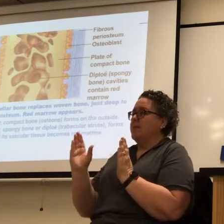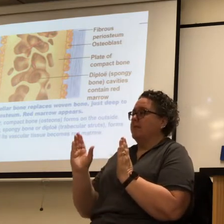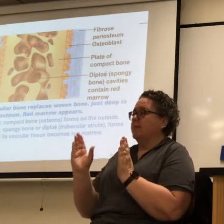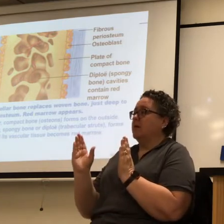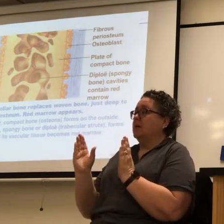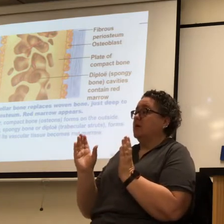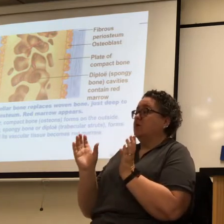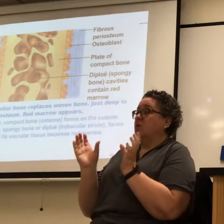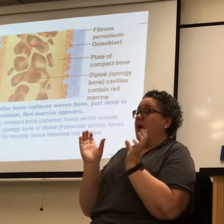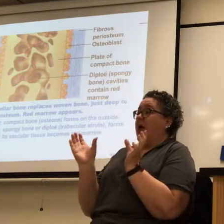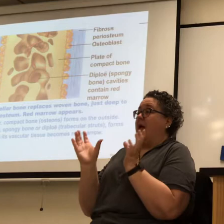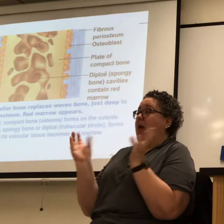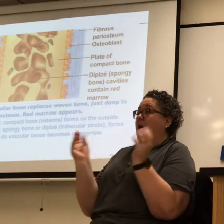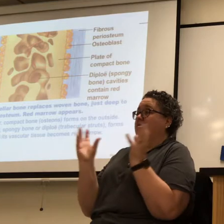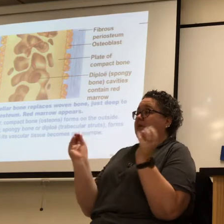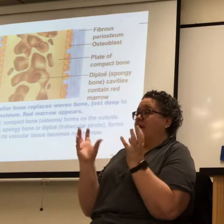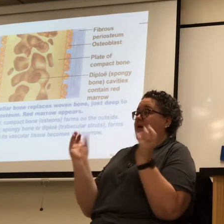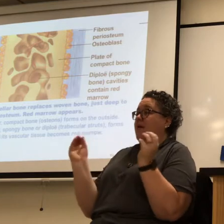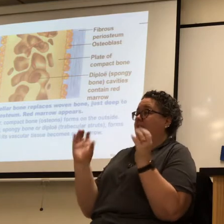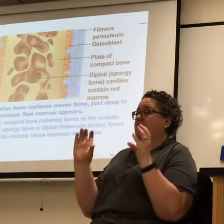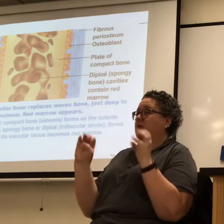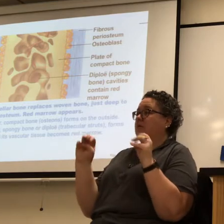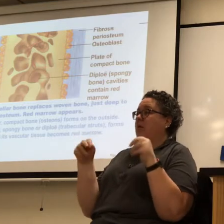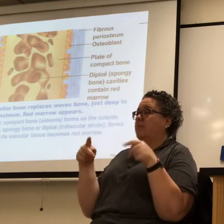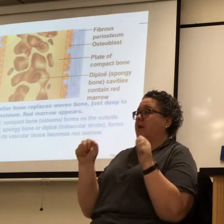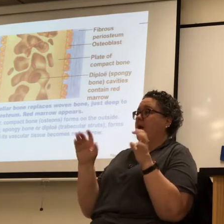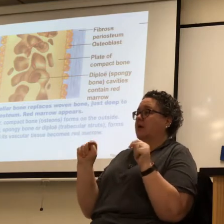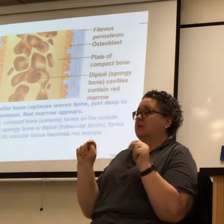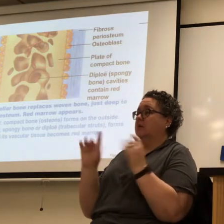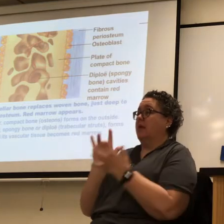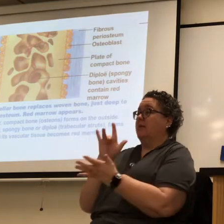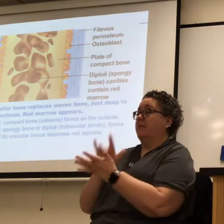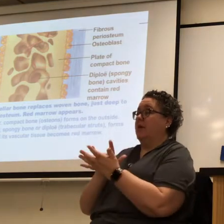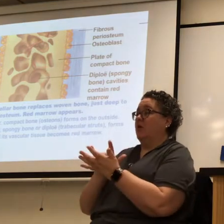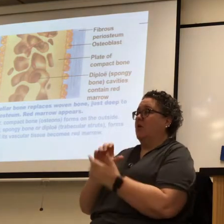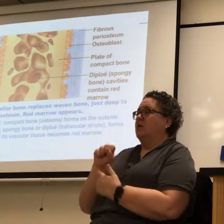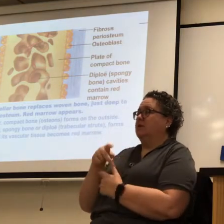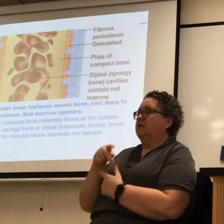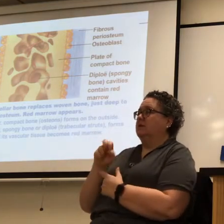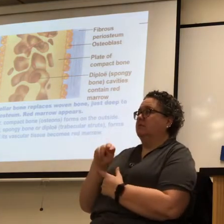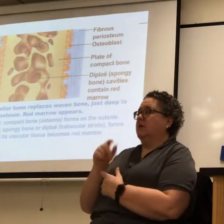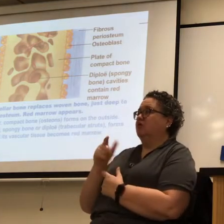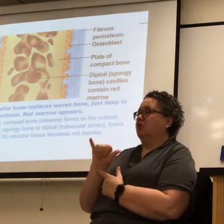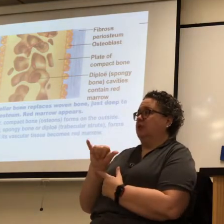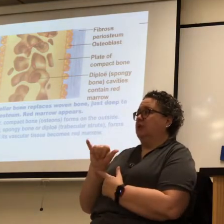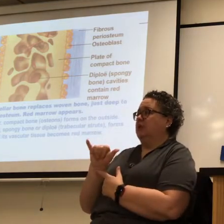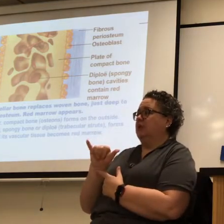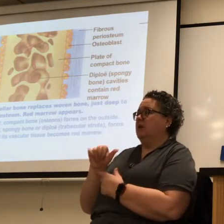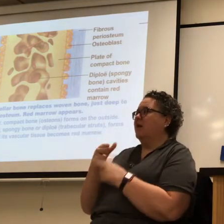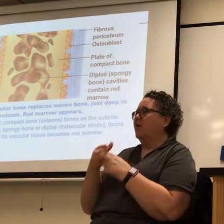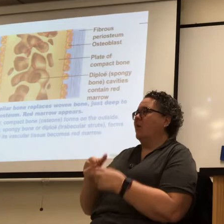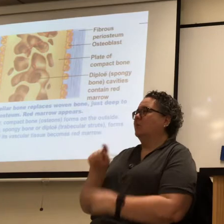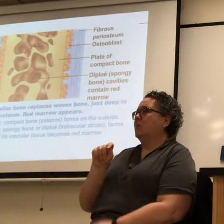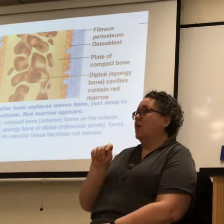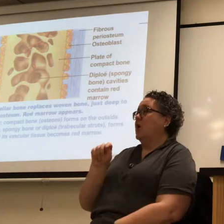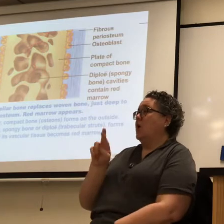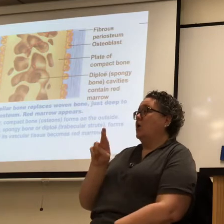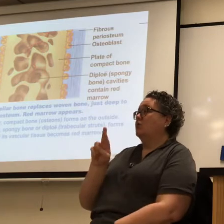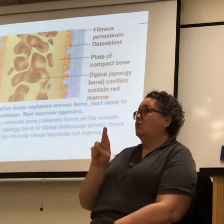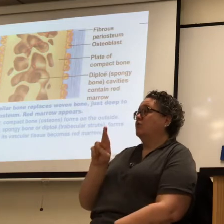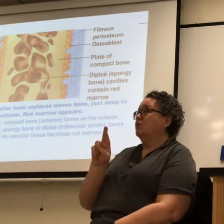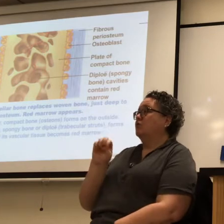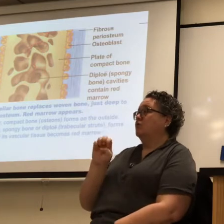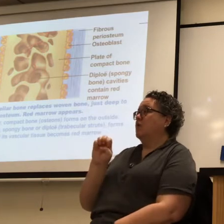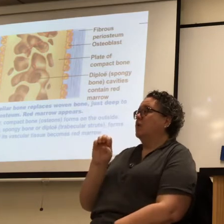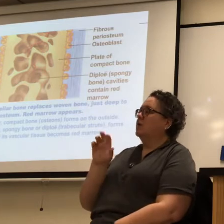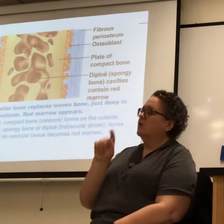Compact bone on the outer edge, in the middle, that's called trabecular or spongy bone.